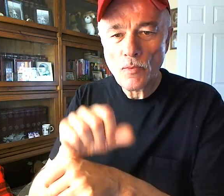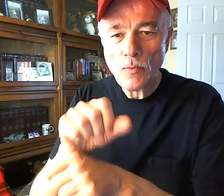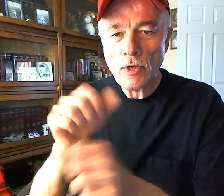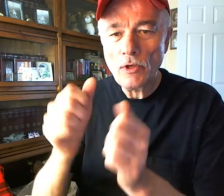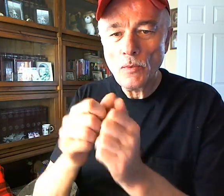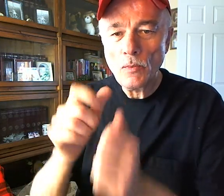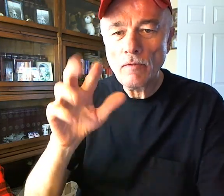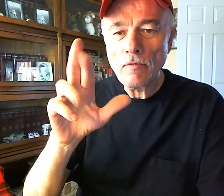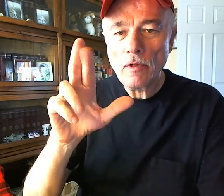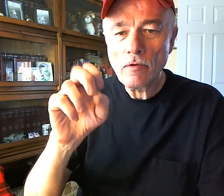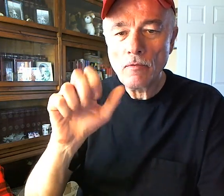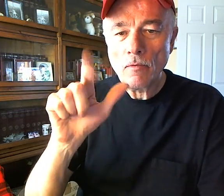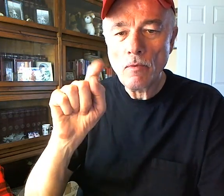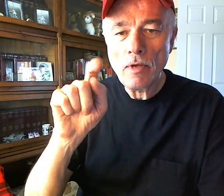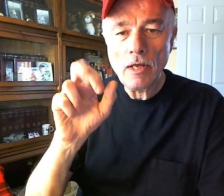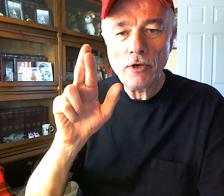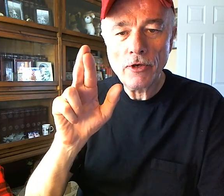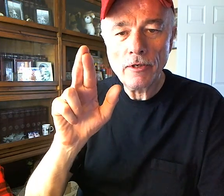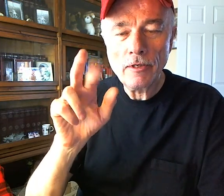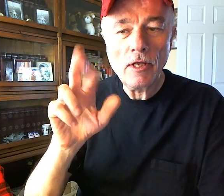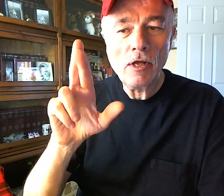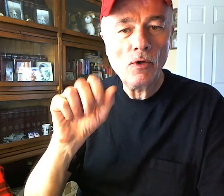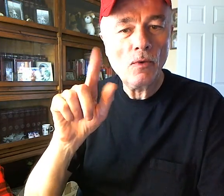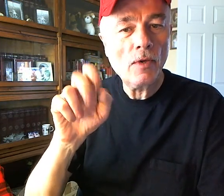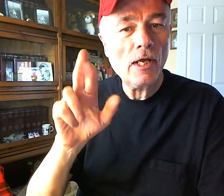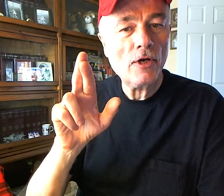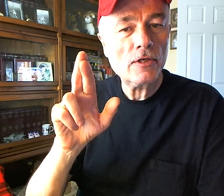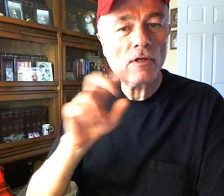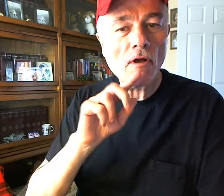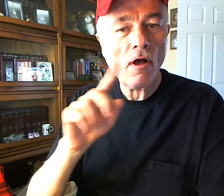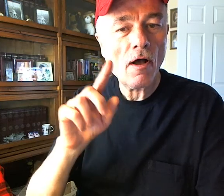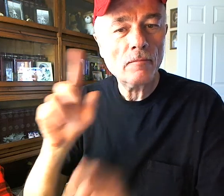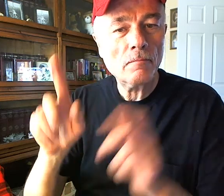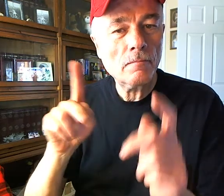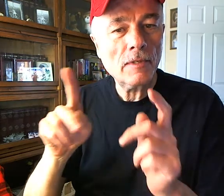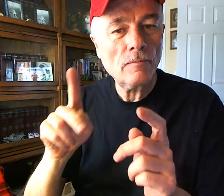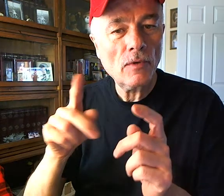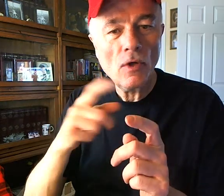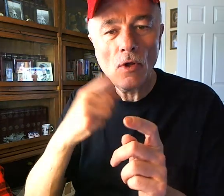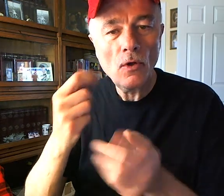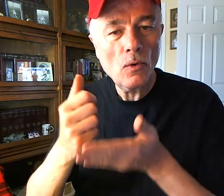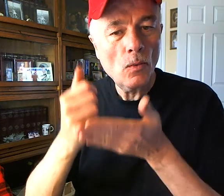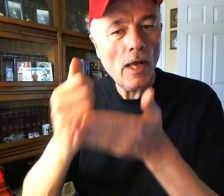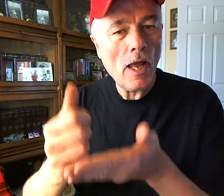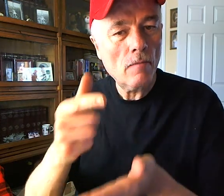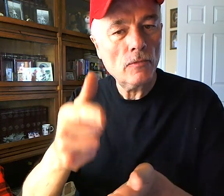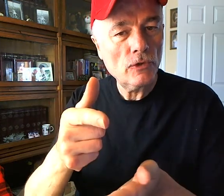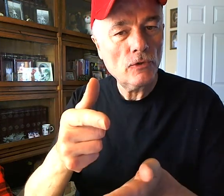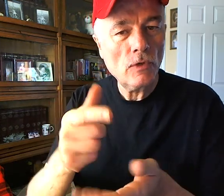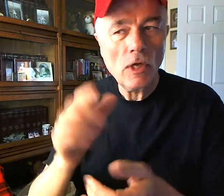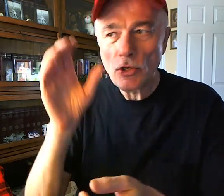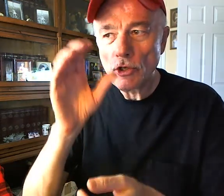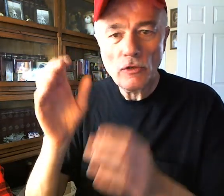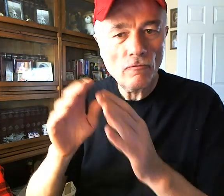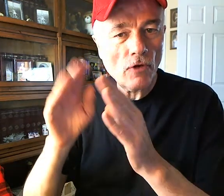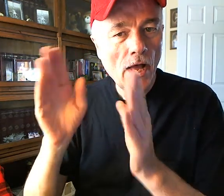We wanted to give the Majeskis a really unique table, especially one that incorporates some of Ryan's magical interests. Now, we decided to go with an oval because